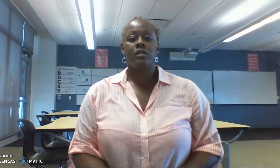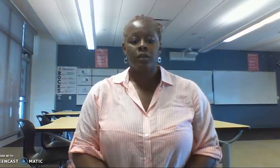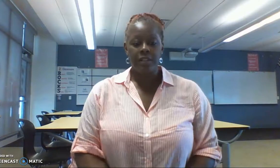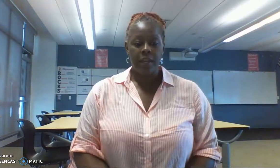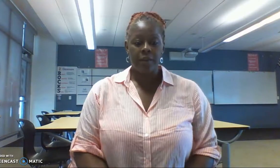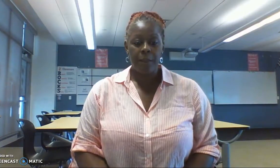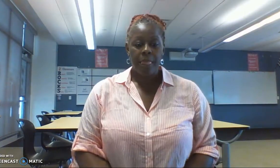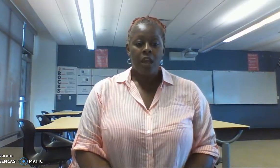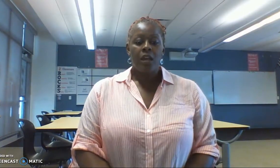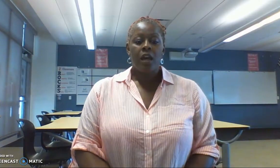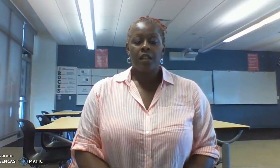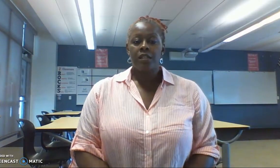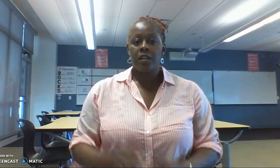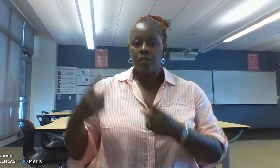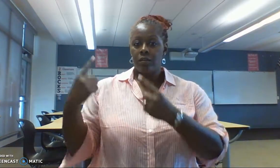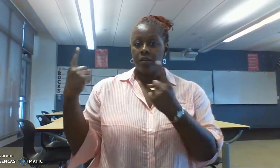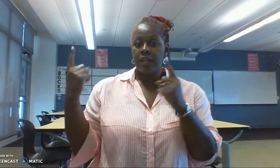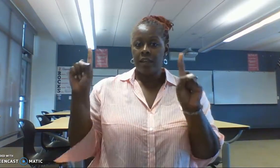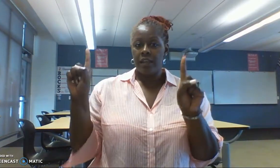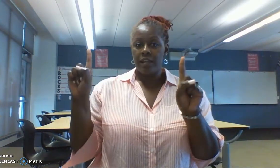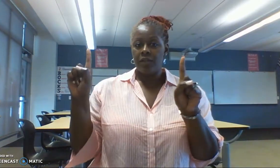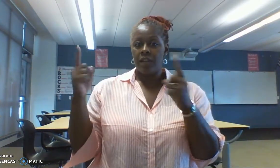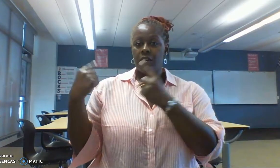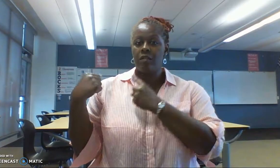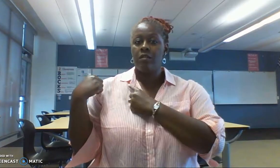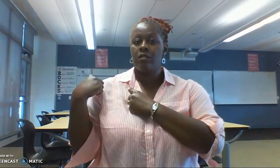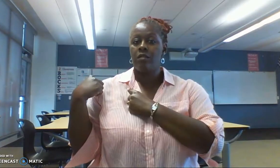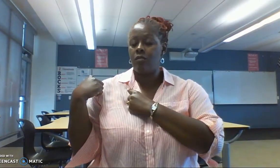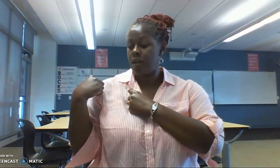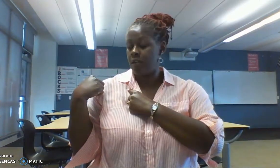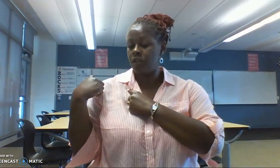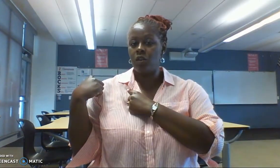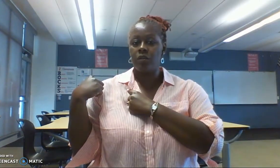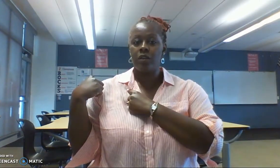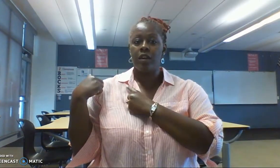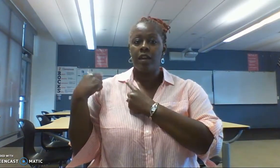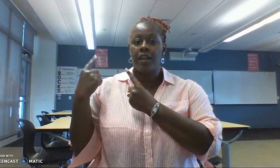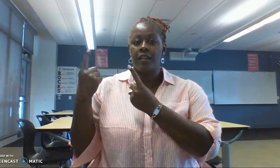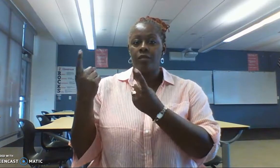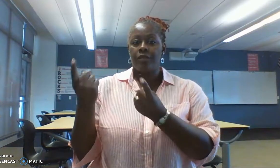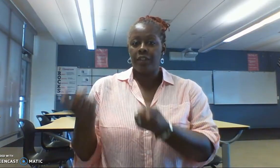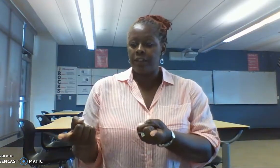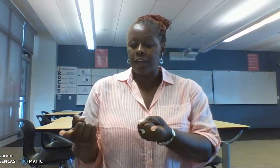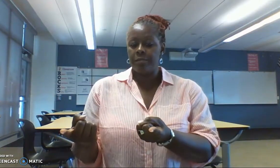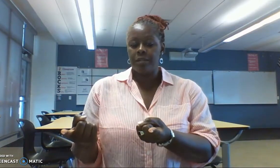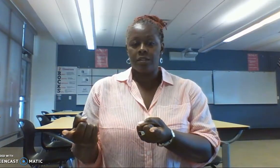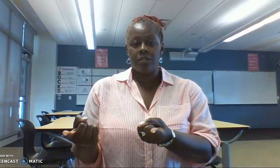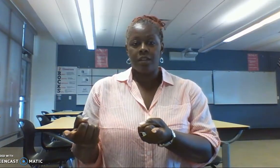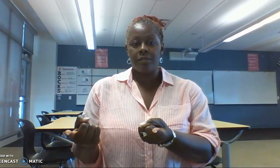it down. Until. Take the index finger right on the shoulder and do a flip-flop. Just turn it upside